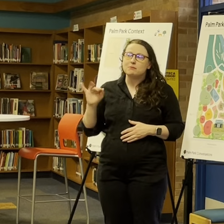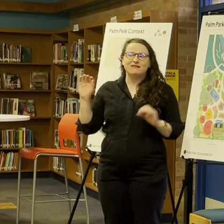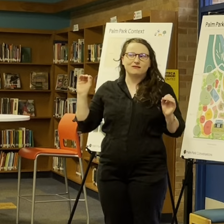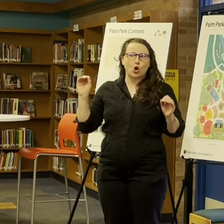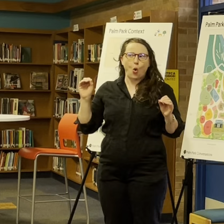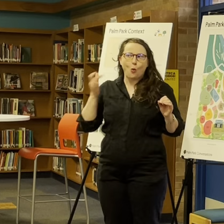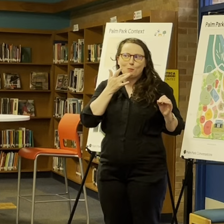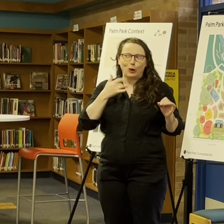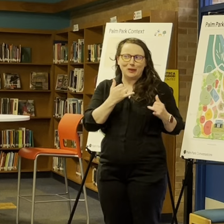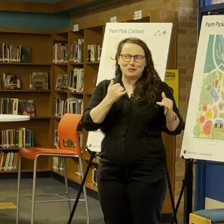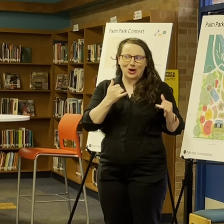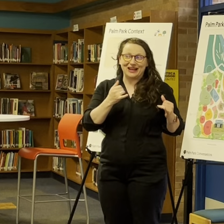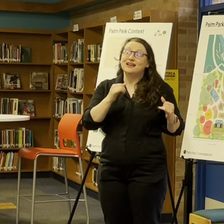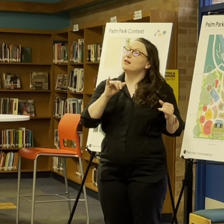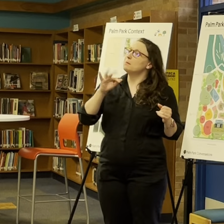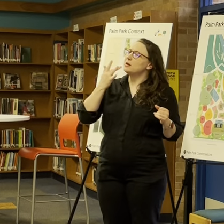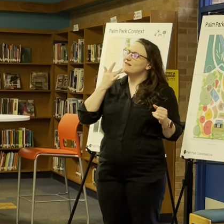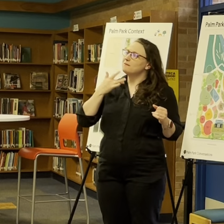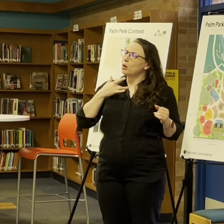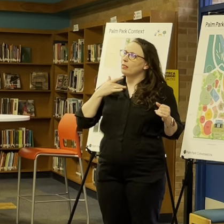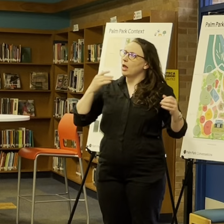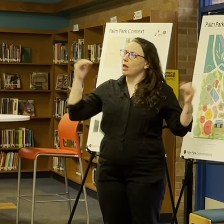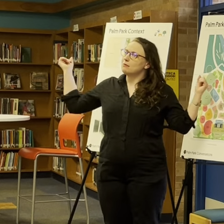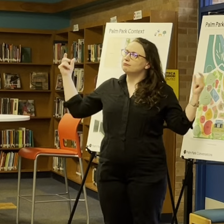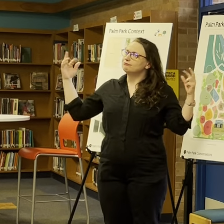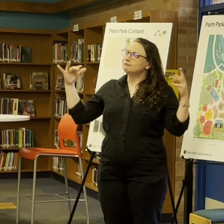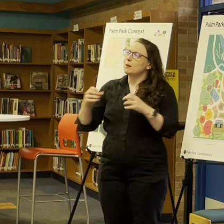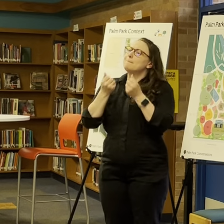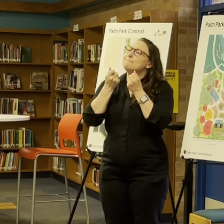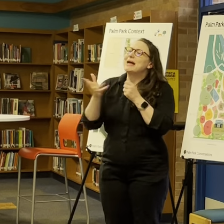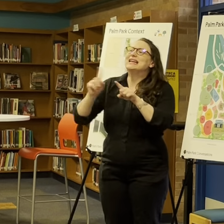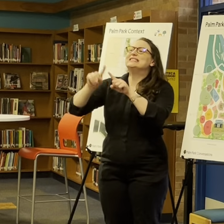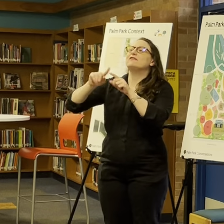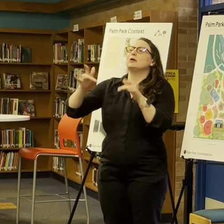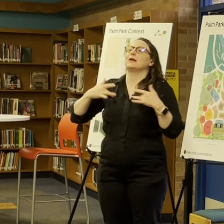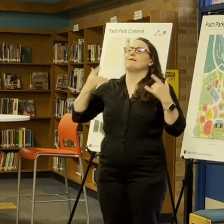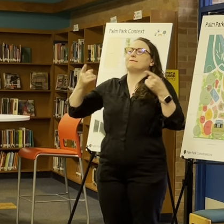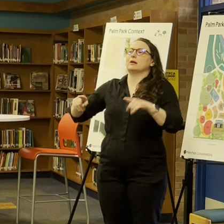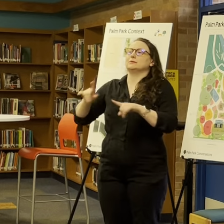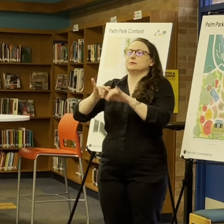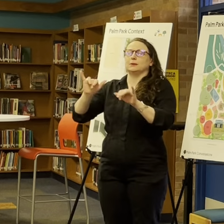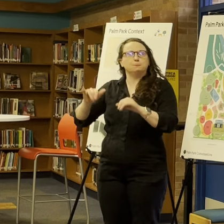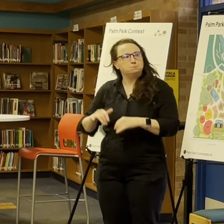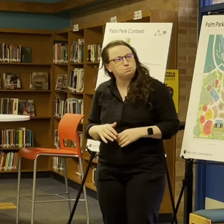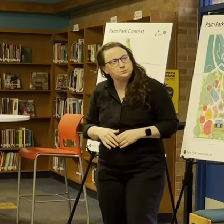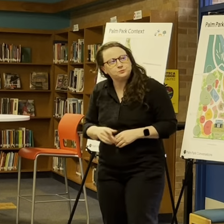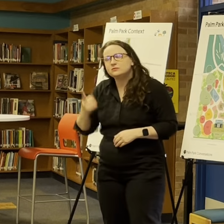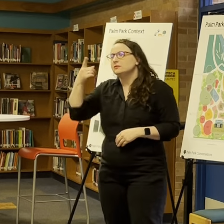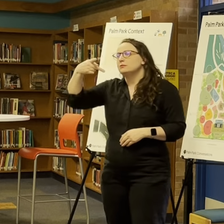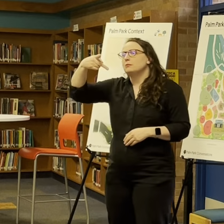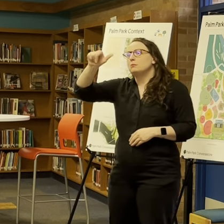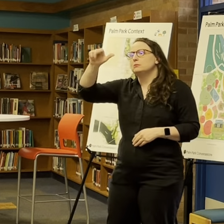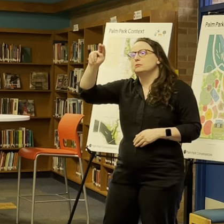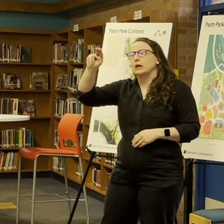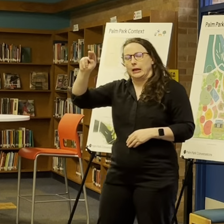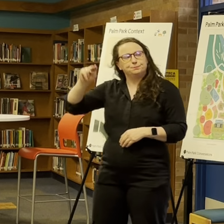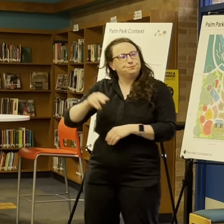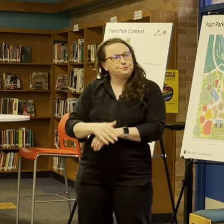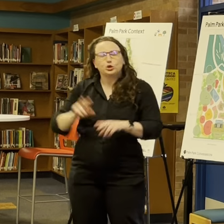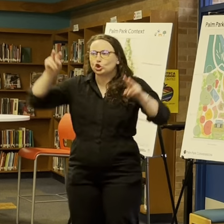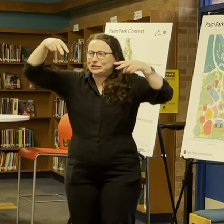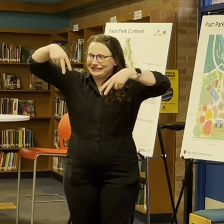but then it also can facilitate multiple events in one space. And so this is a plan looking down at it, looking